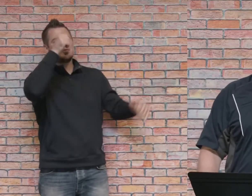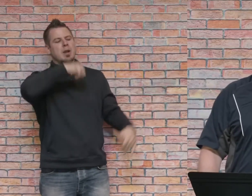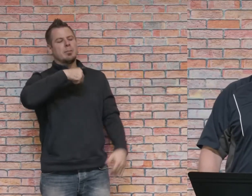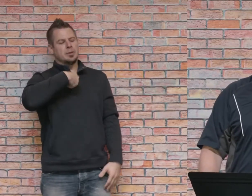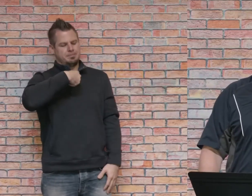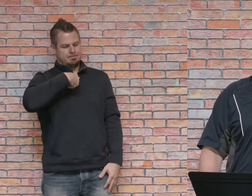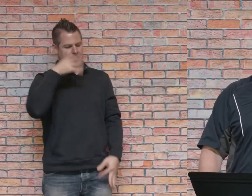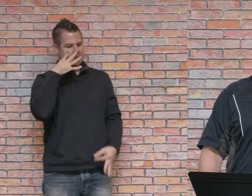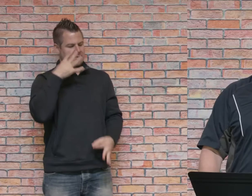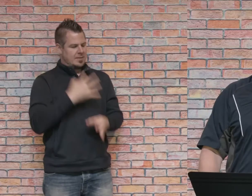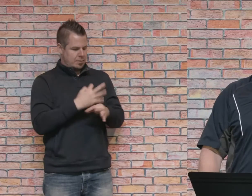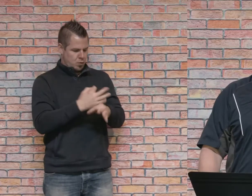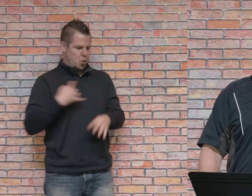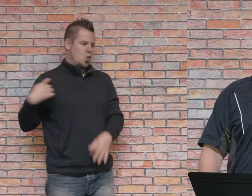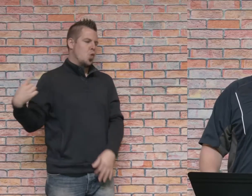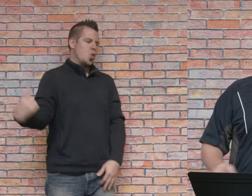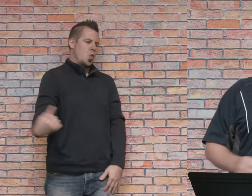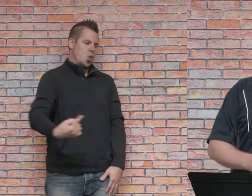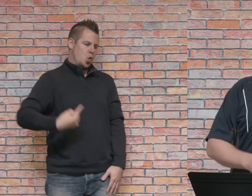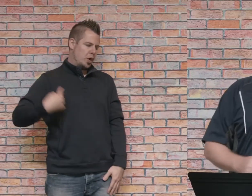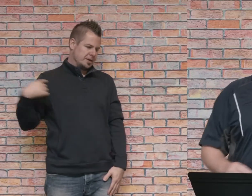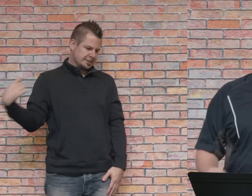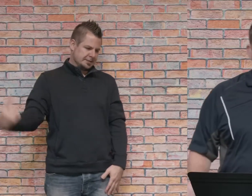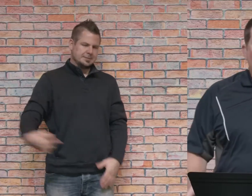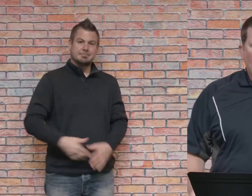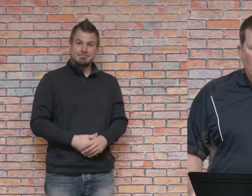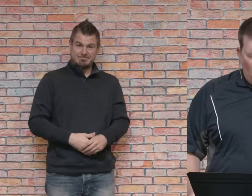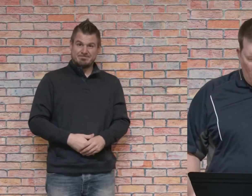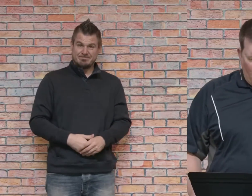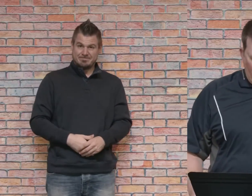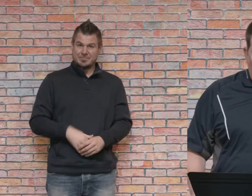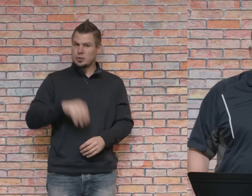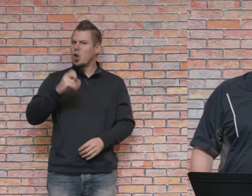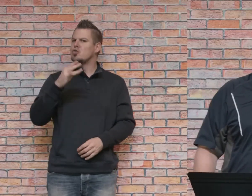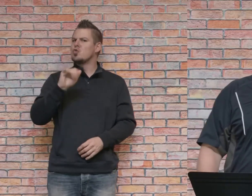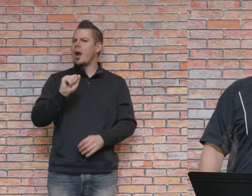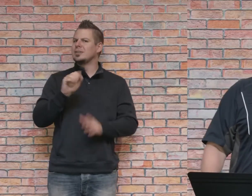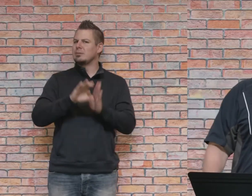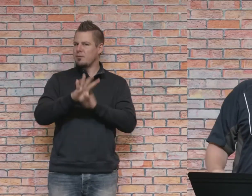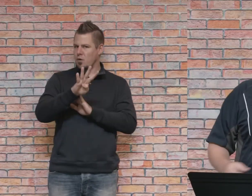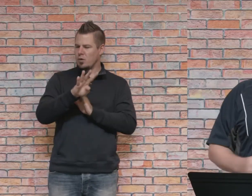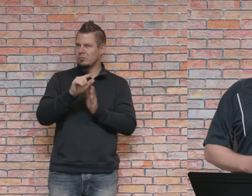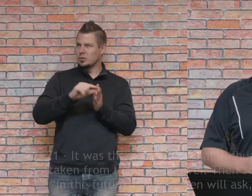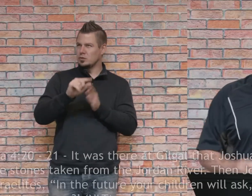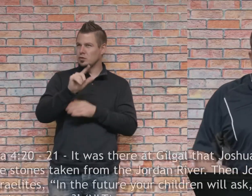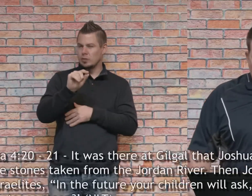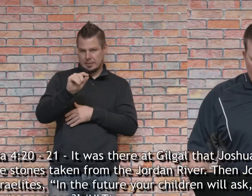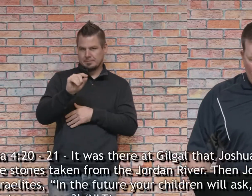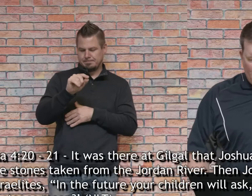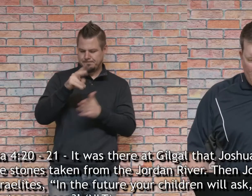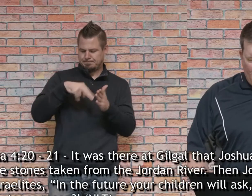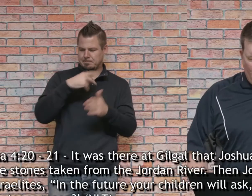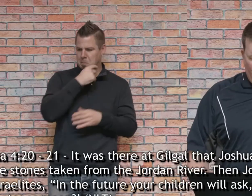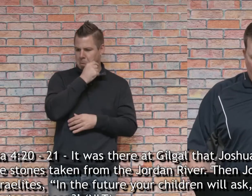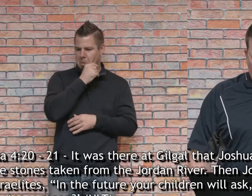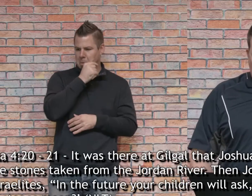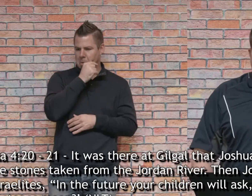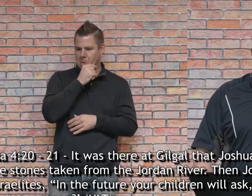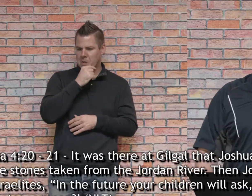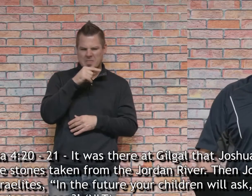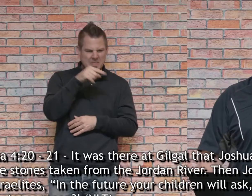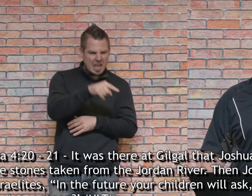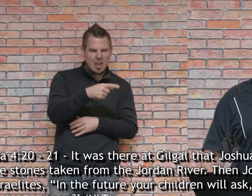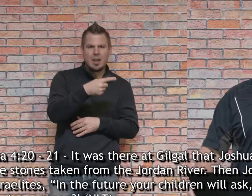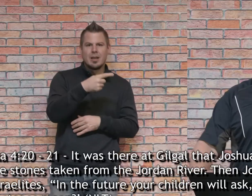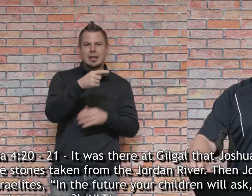faithfulness. And in the story in Joshua chapter 4 near the end, starting with verse 20, you read this. It was there at Gilgal